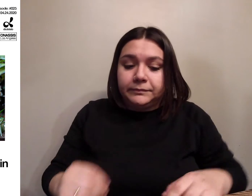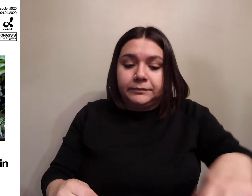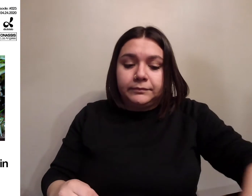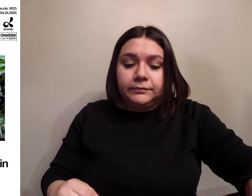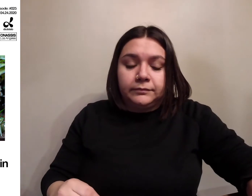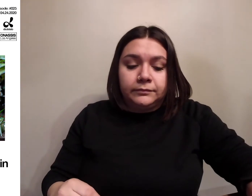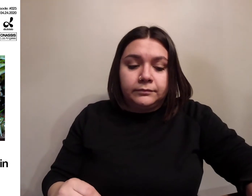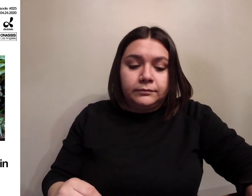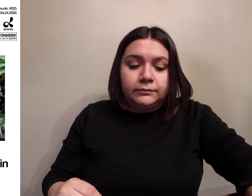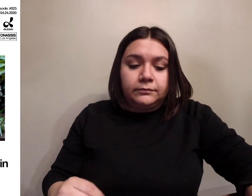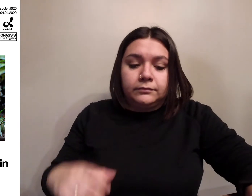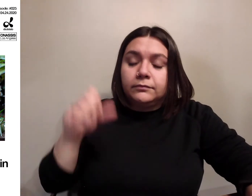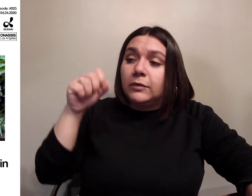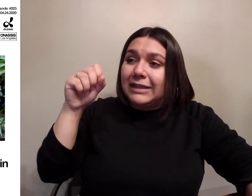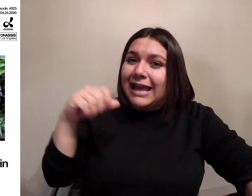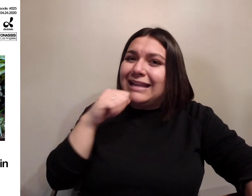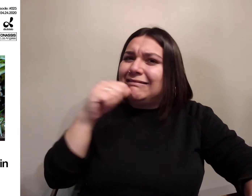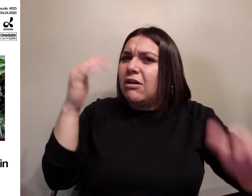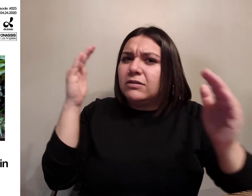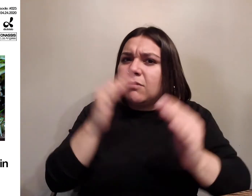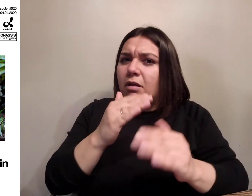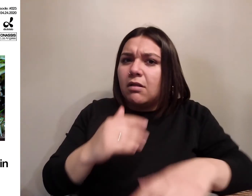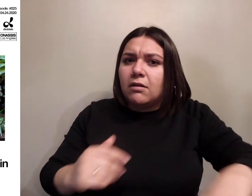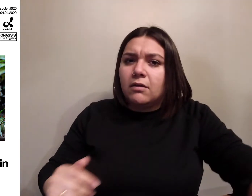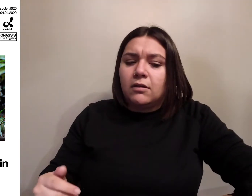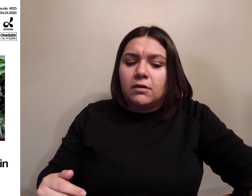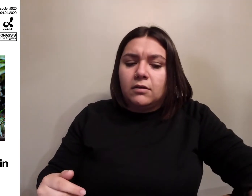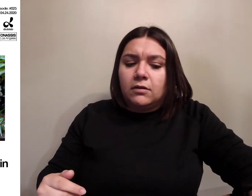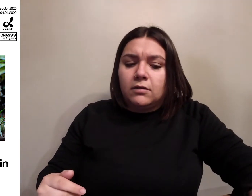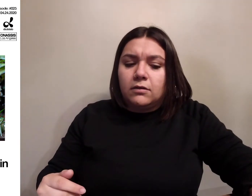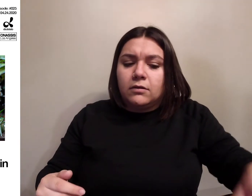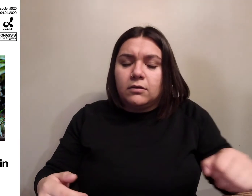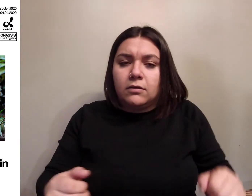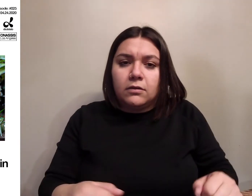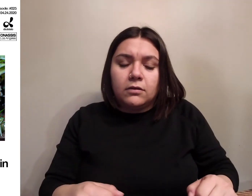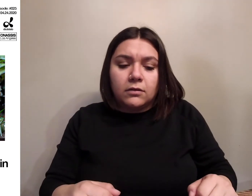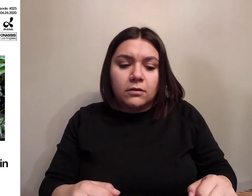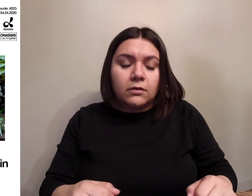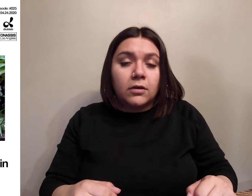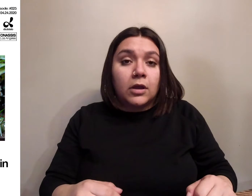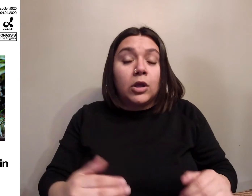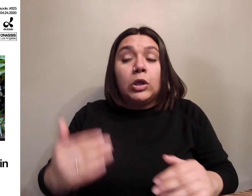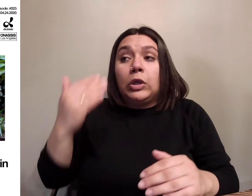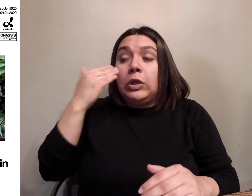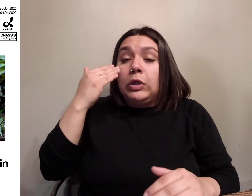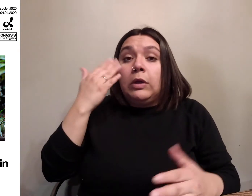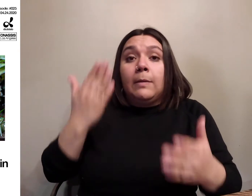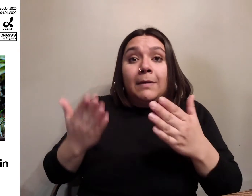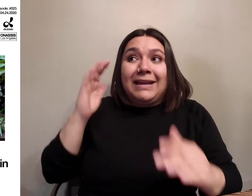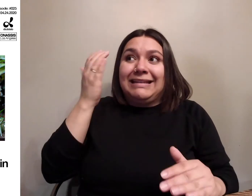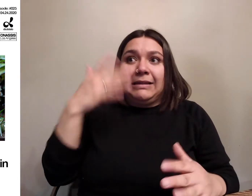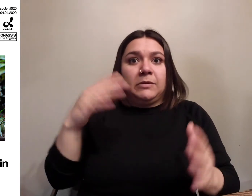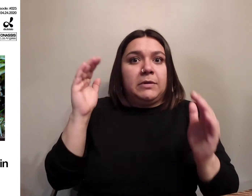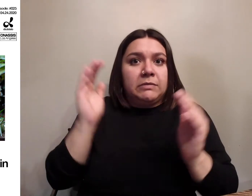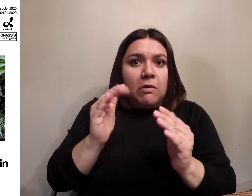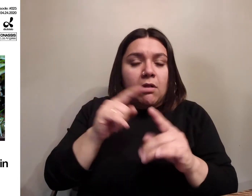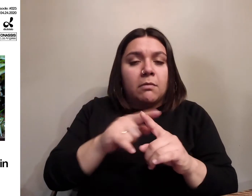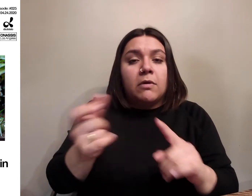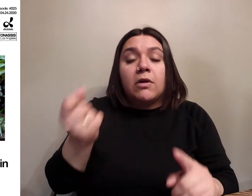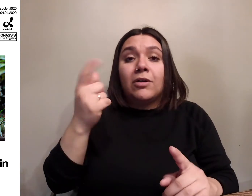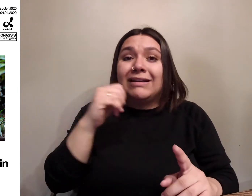said seemingly small. Mm-hmm. Mm-hmm. Mm-hmm. Yeah, because it's not